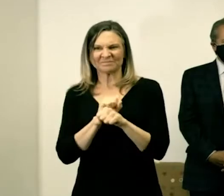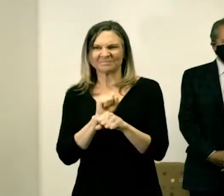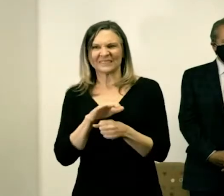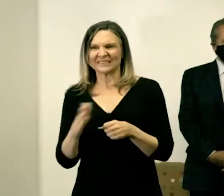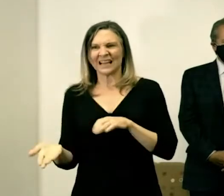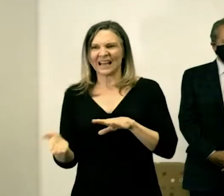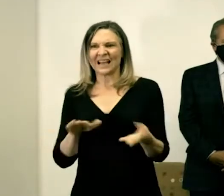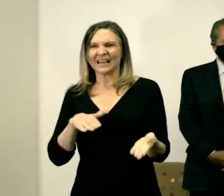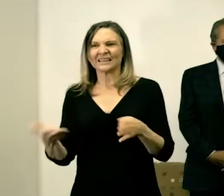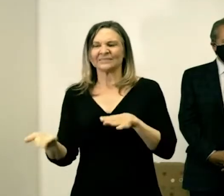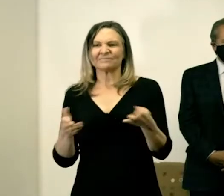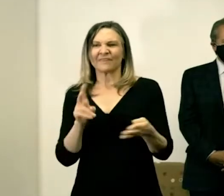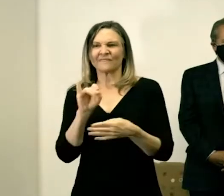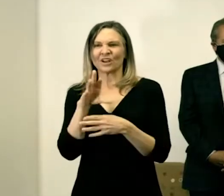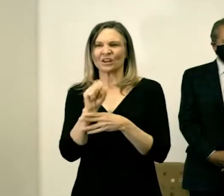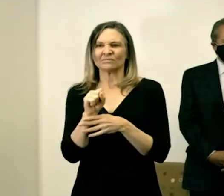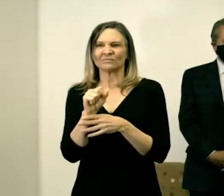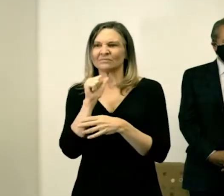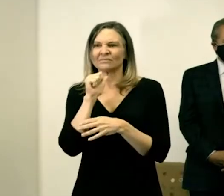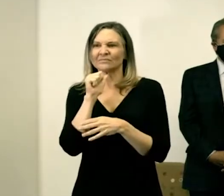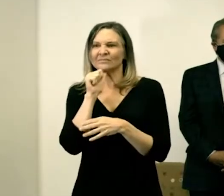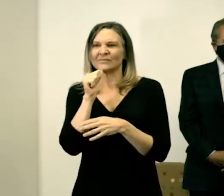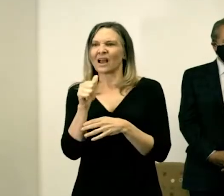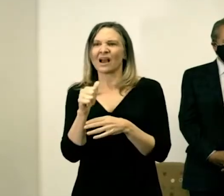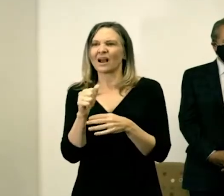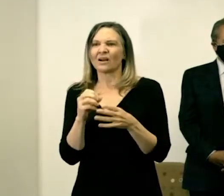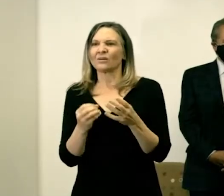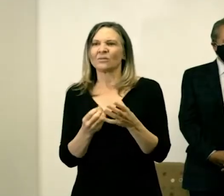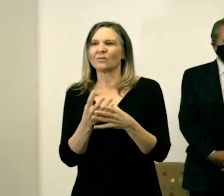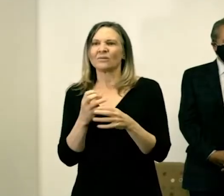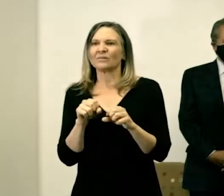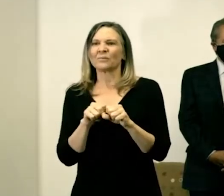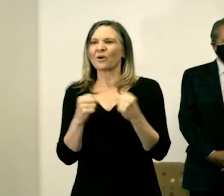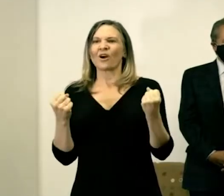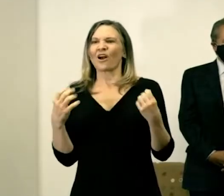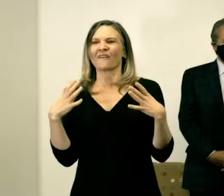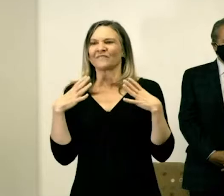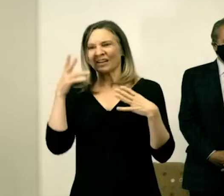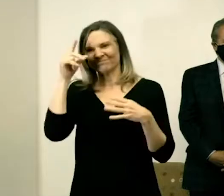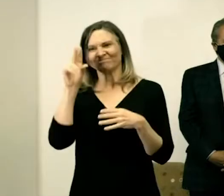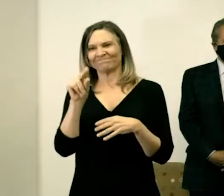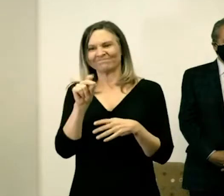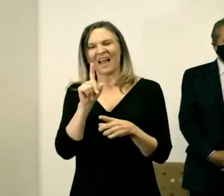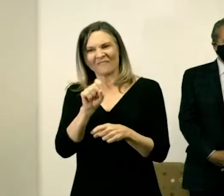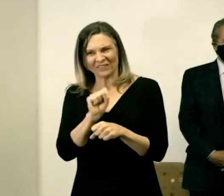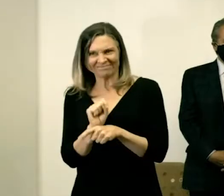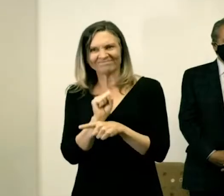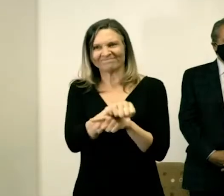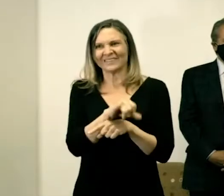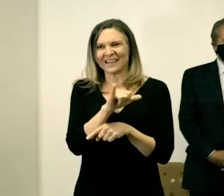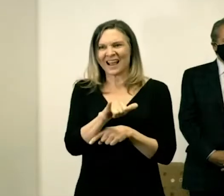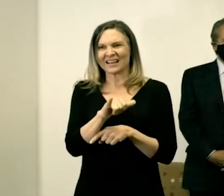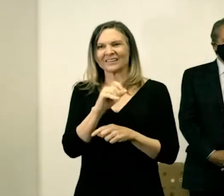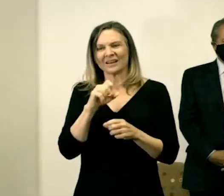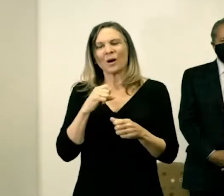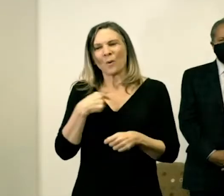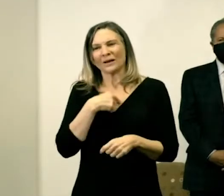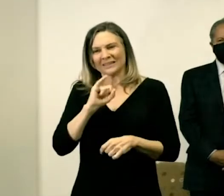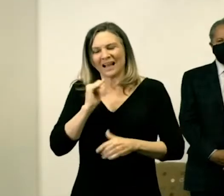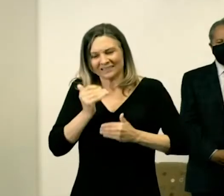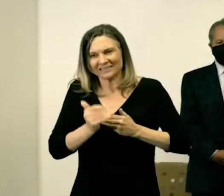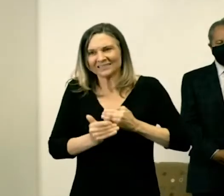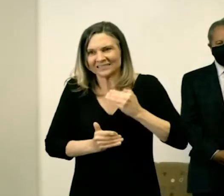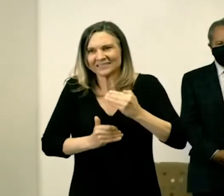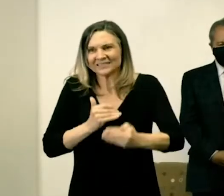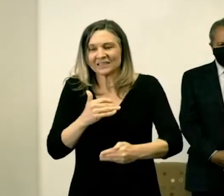not taking spring break away. It's not taking the summer off. We have to defeat it. And we've made progress as a country, but you're seeing that progress